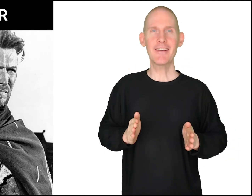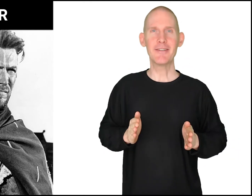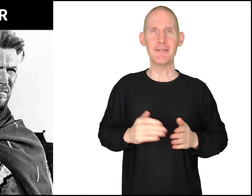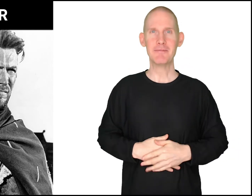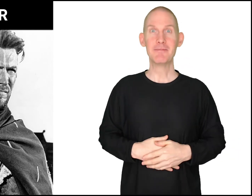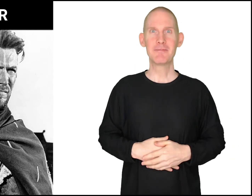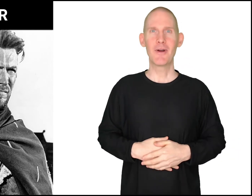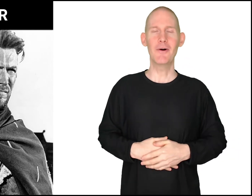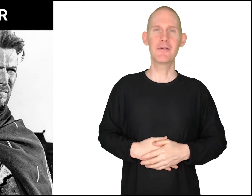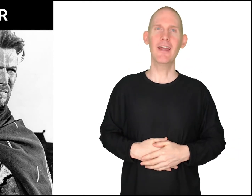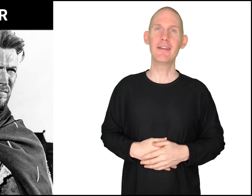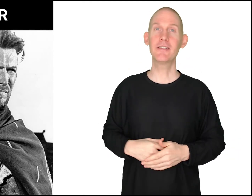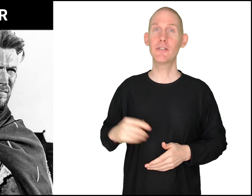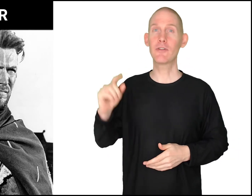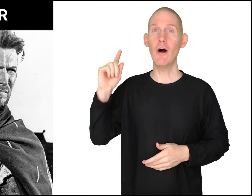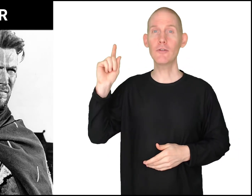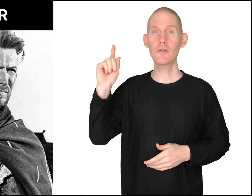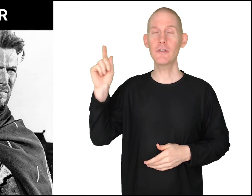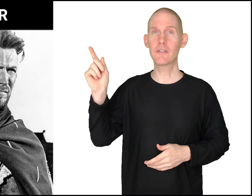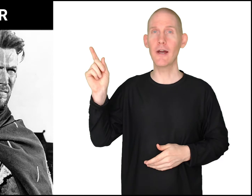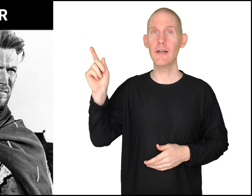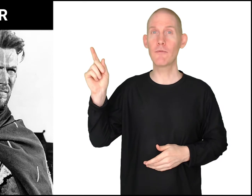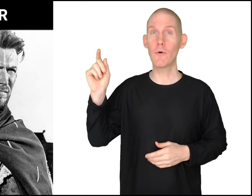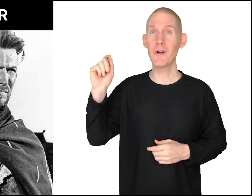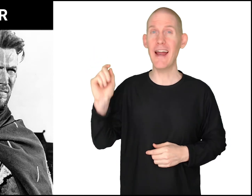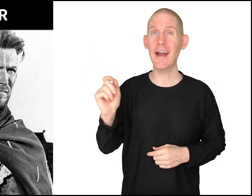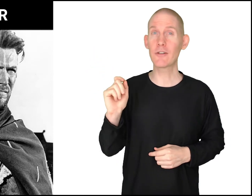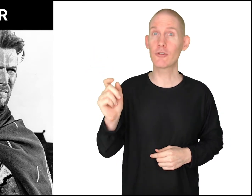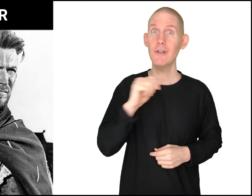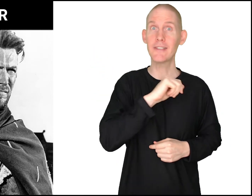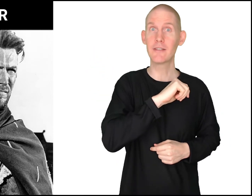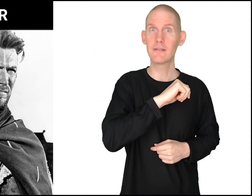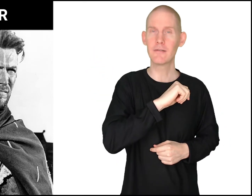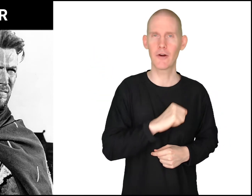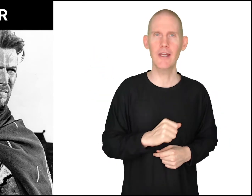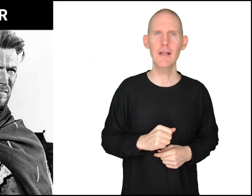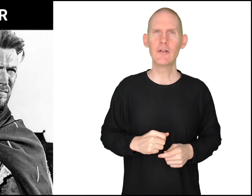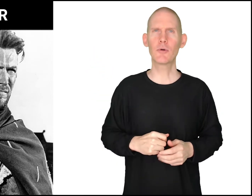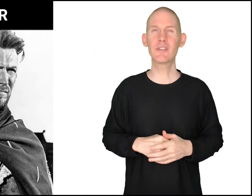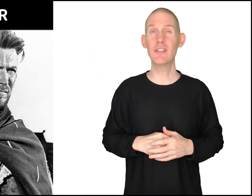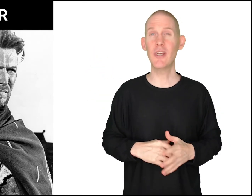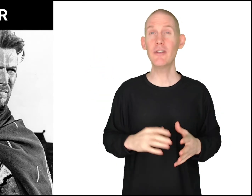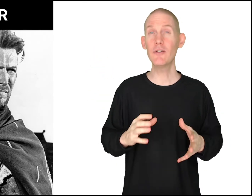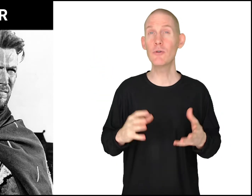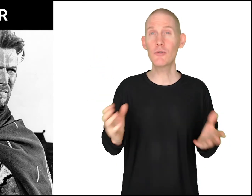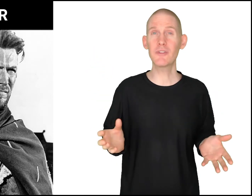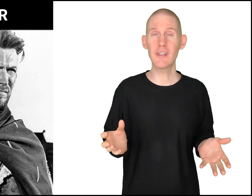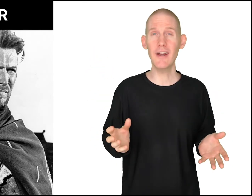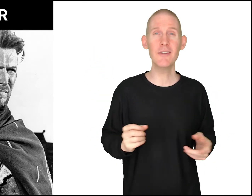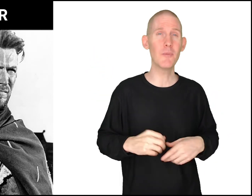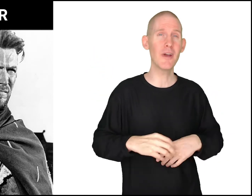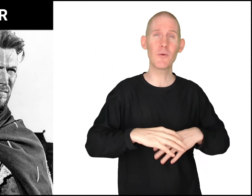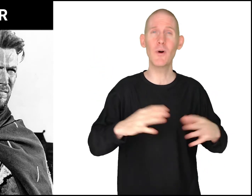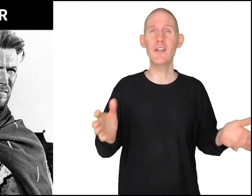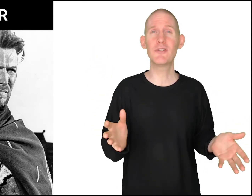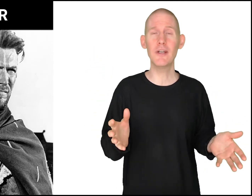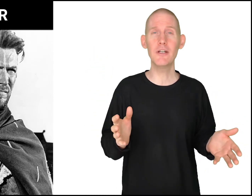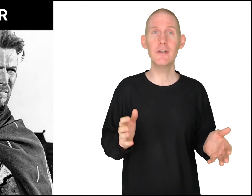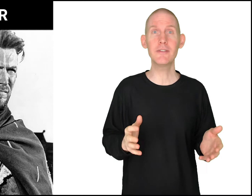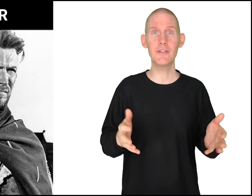Actor. Okay, this is also the sign for actress. Okay, so it's a gender neutral sign. No matter what your gender is, the